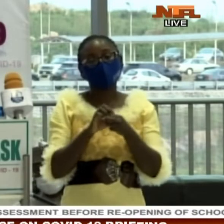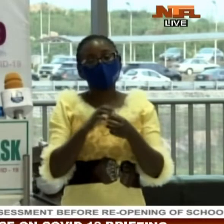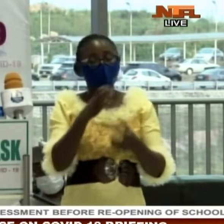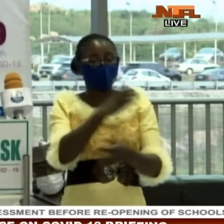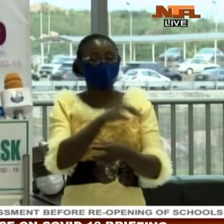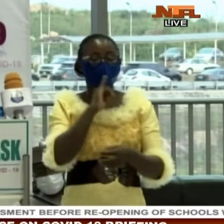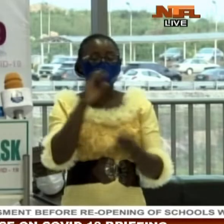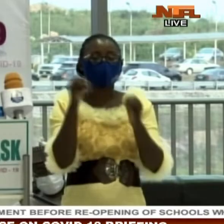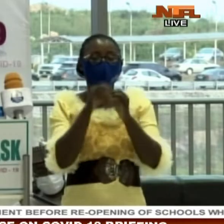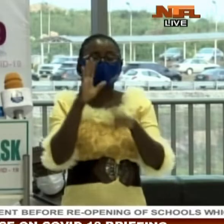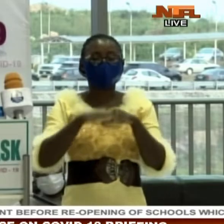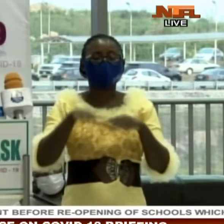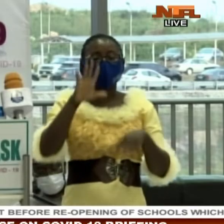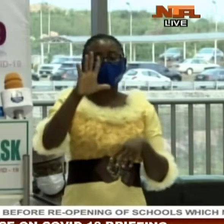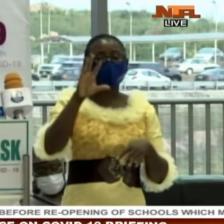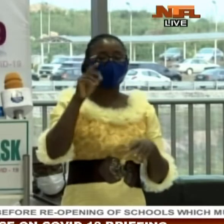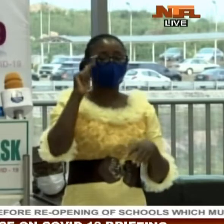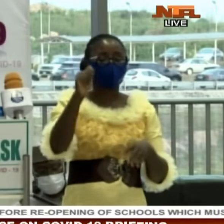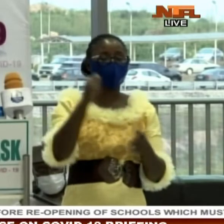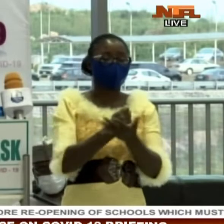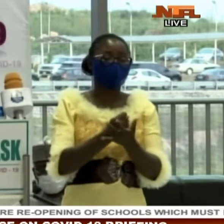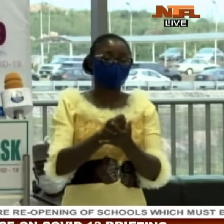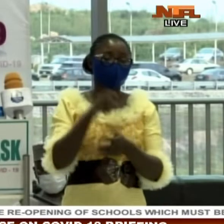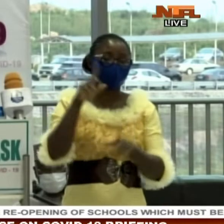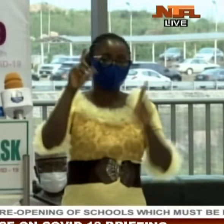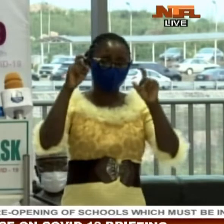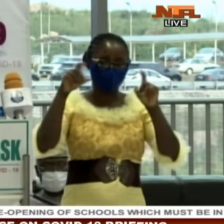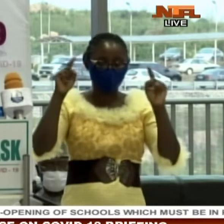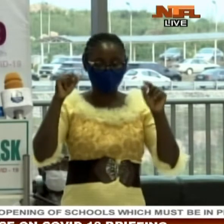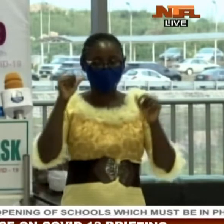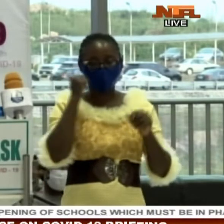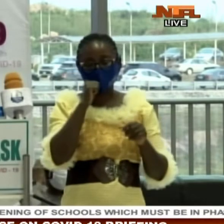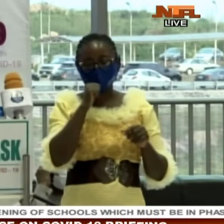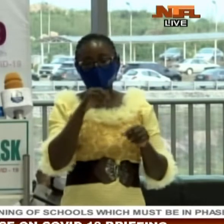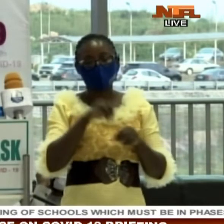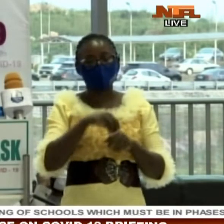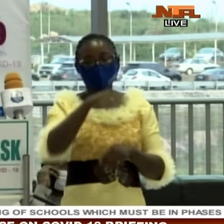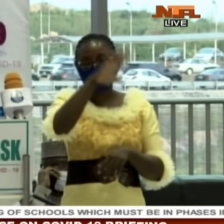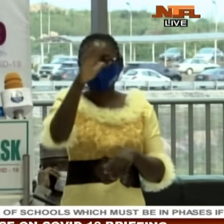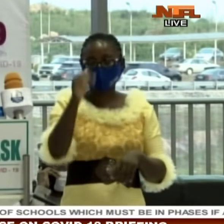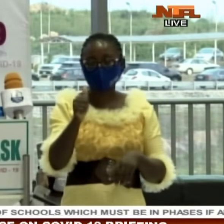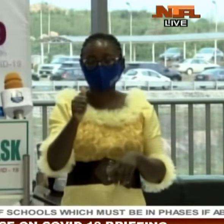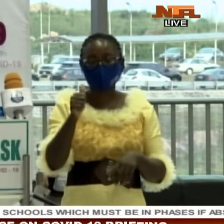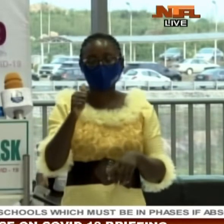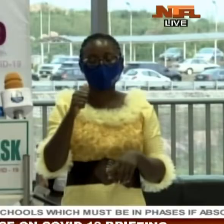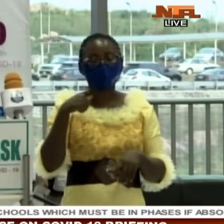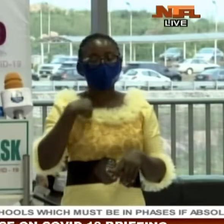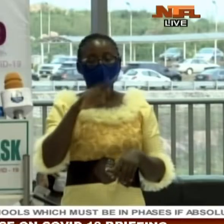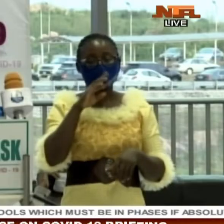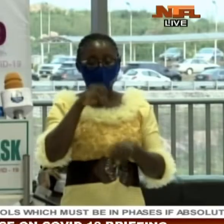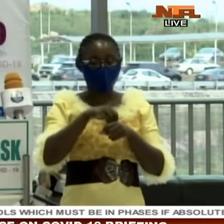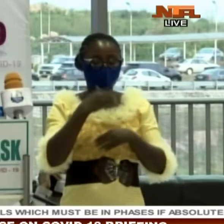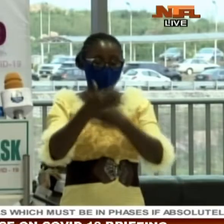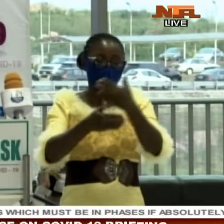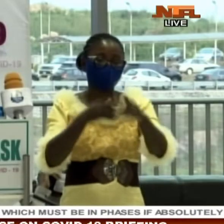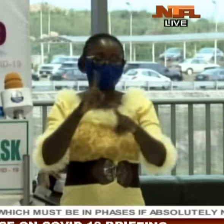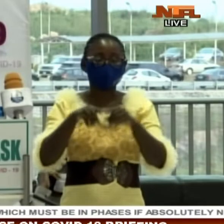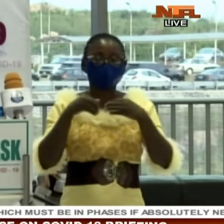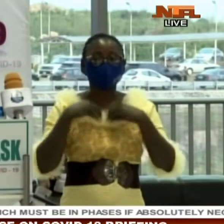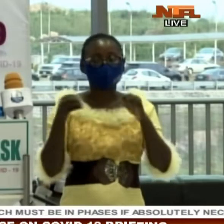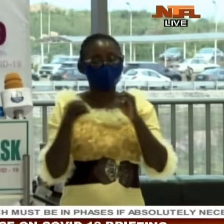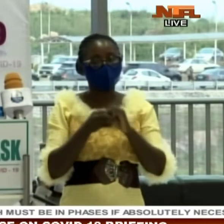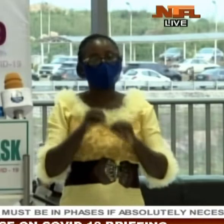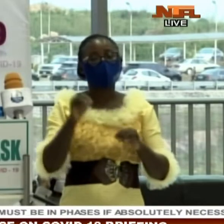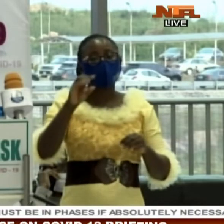5,000 tests a day. Here in Abuja, we've We're in the process of getting more and more